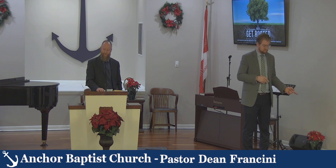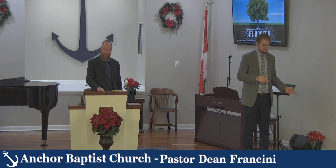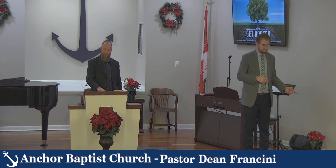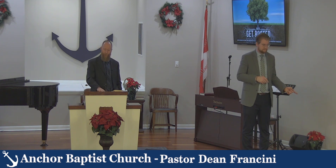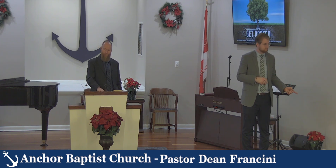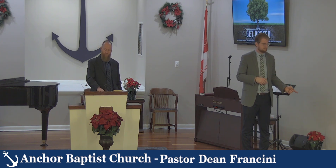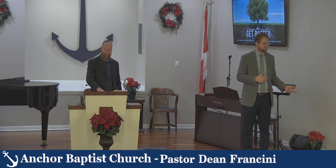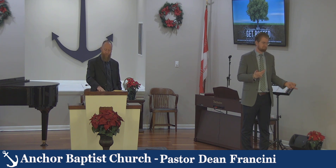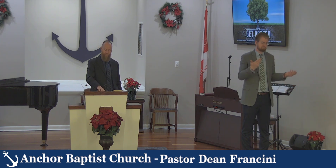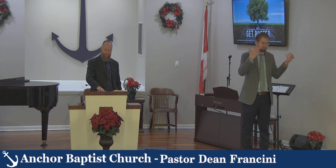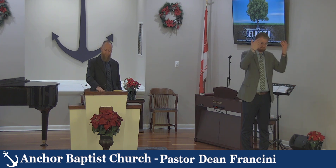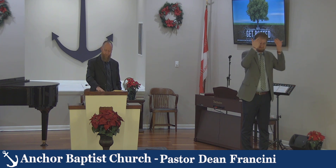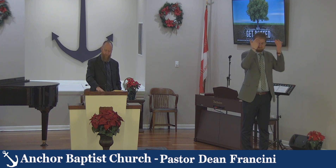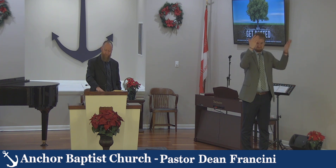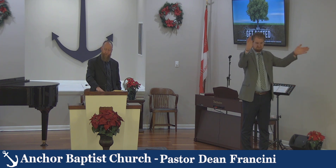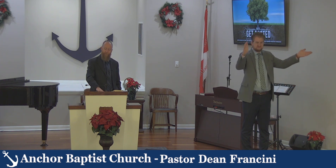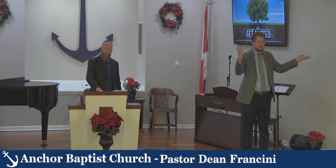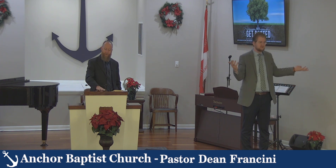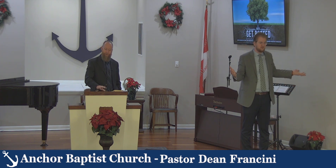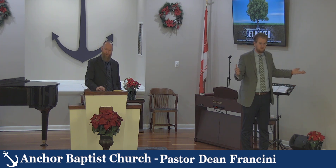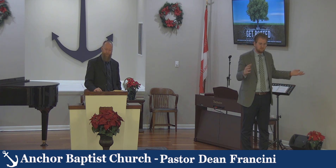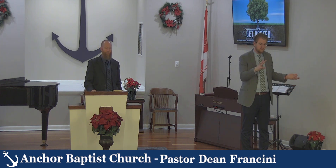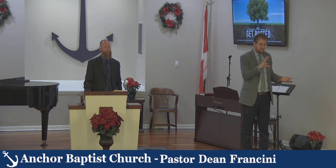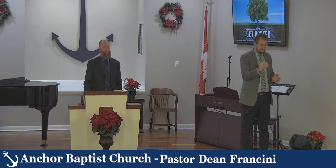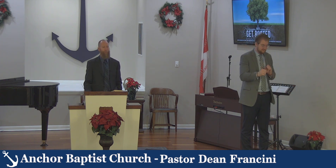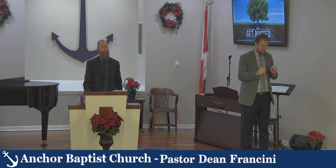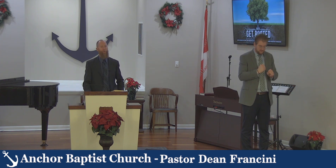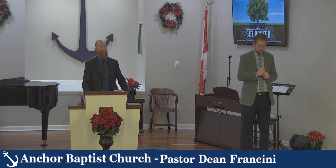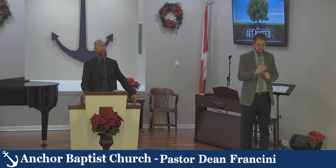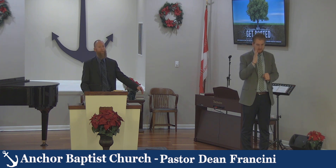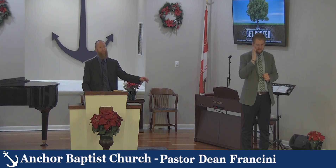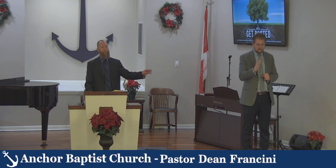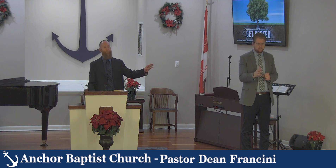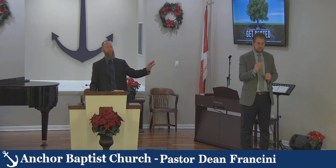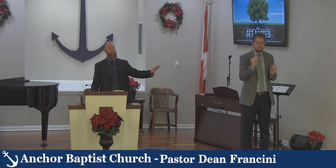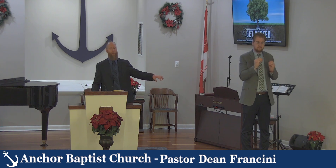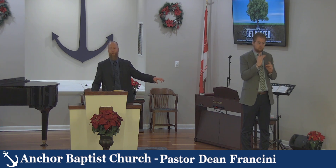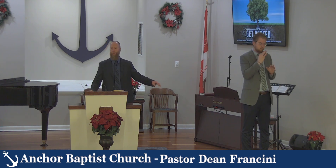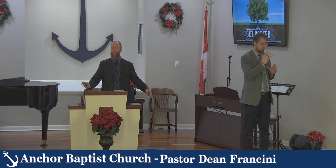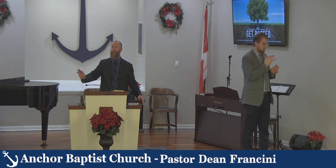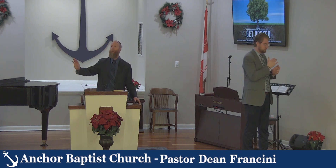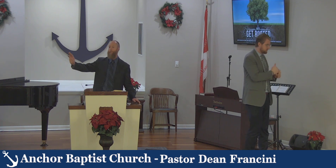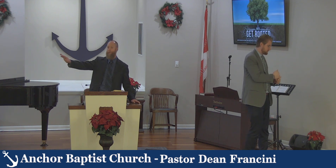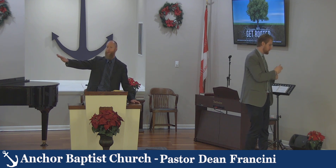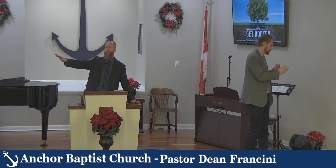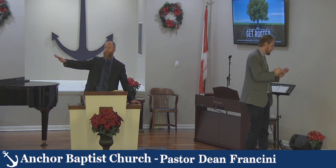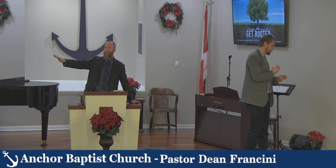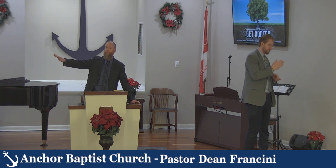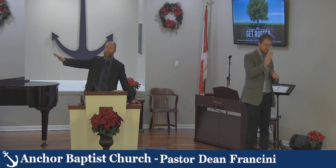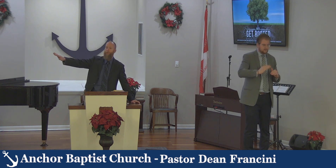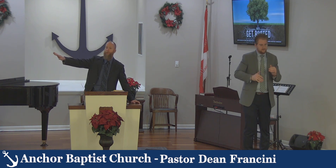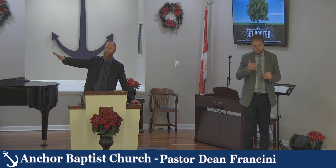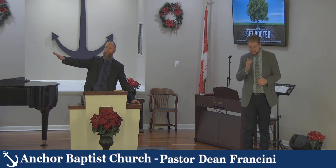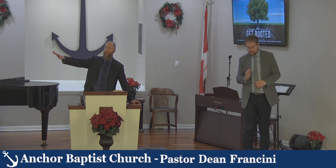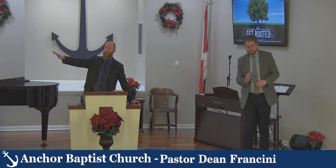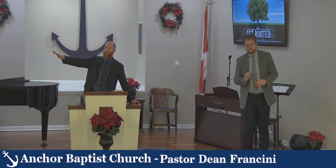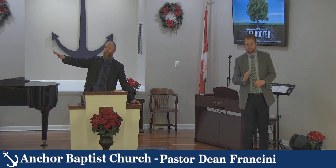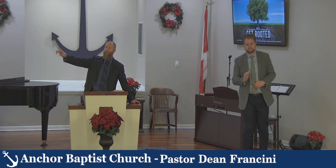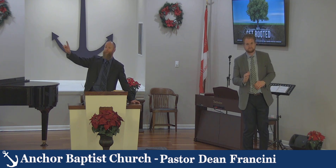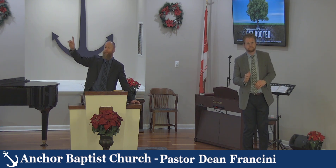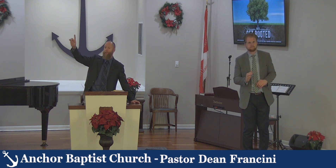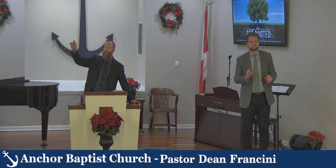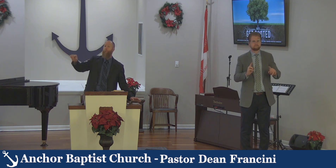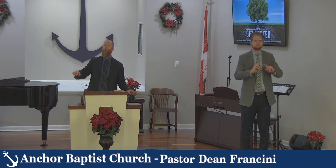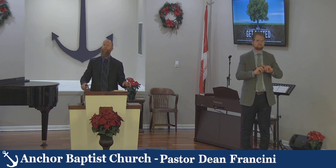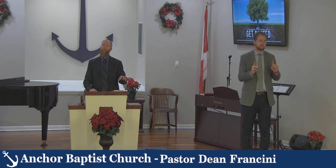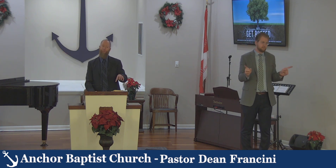He didn't know in 50 years that they were going to be more attracted to their own things than godly things. But